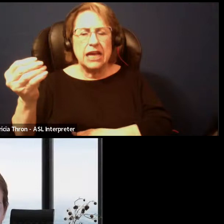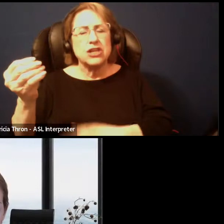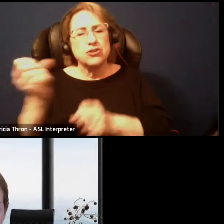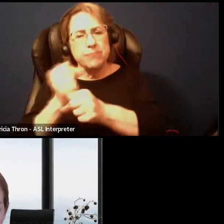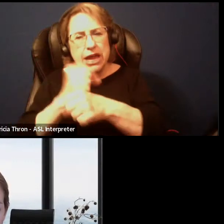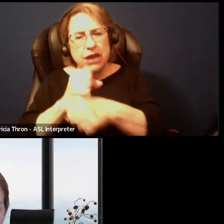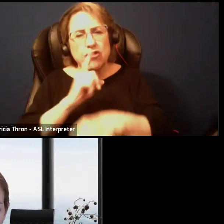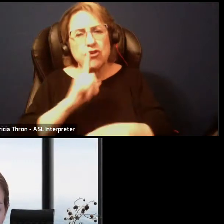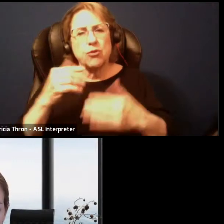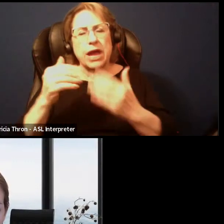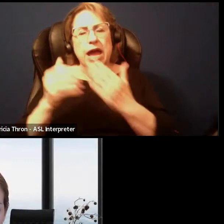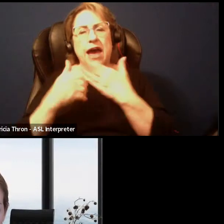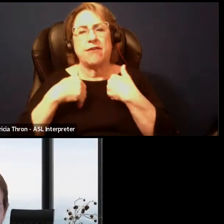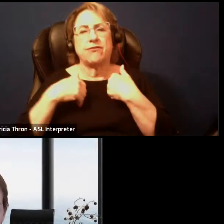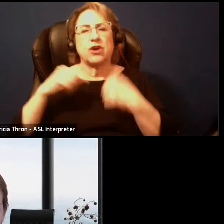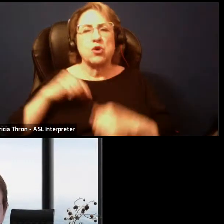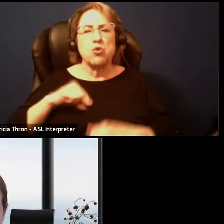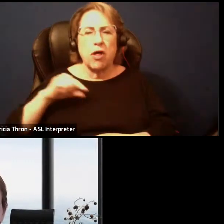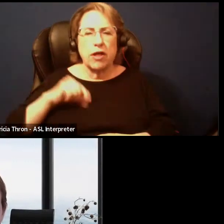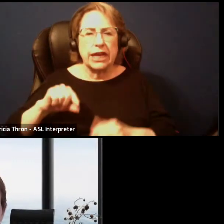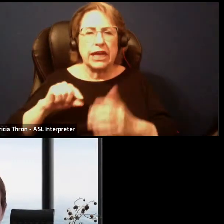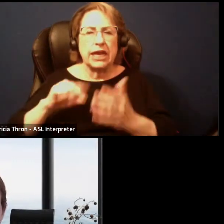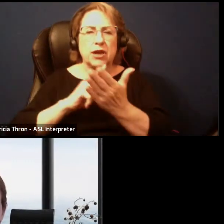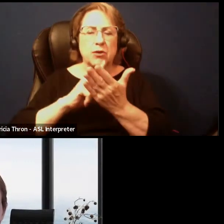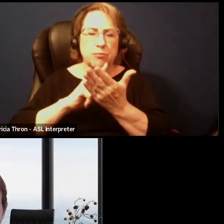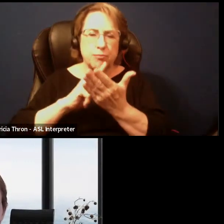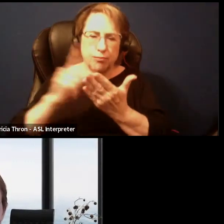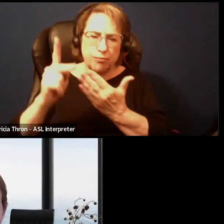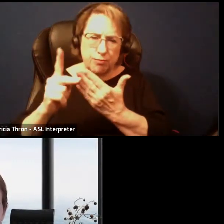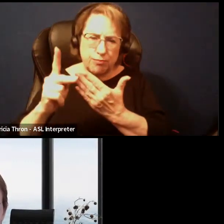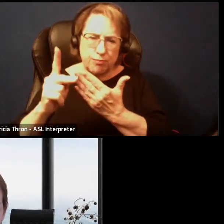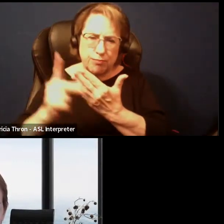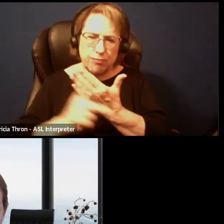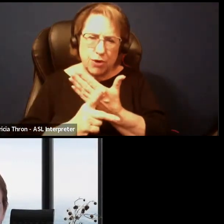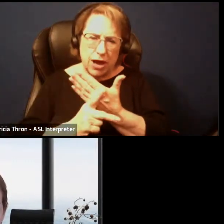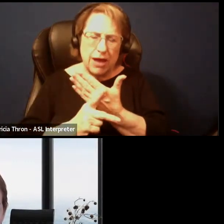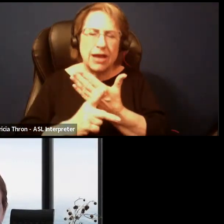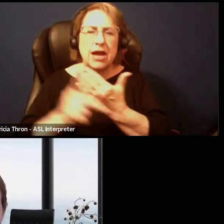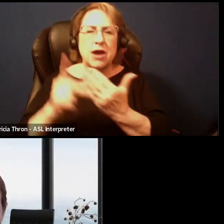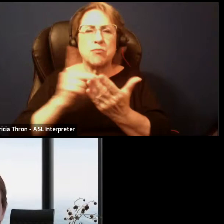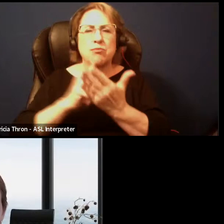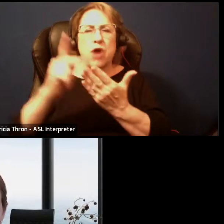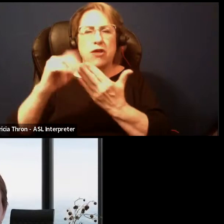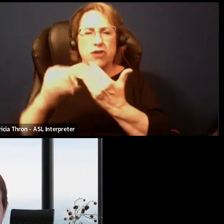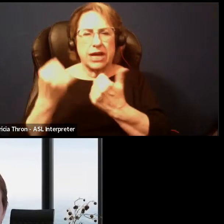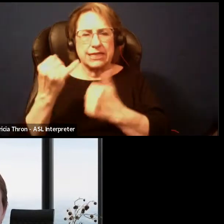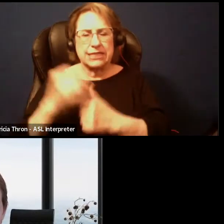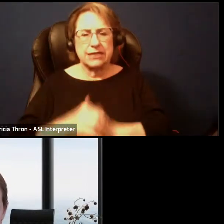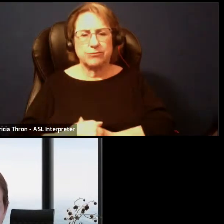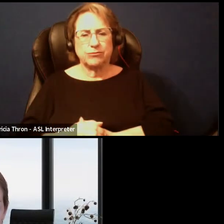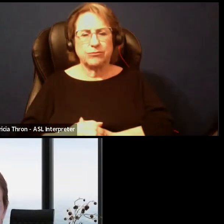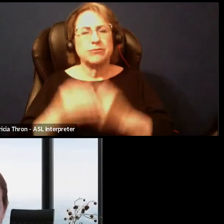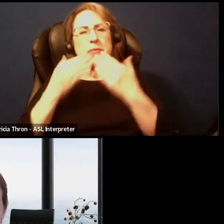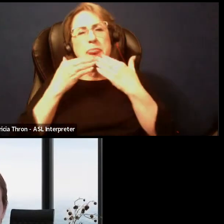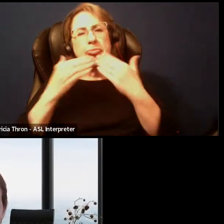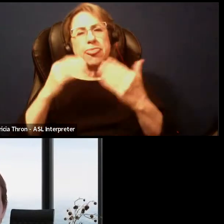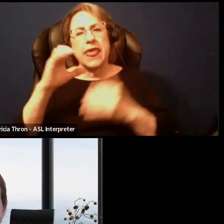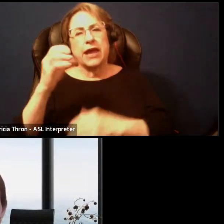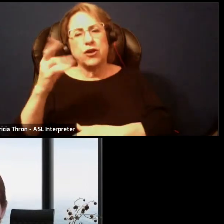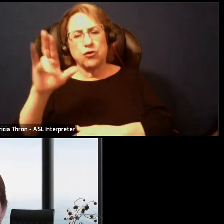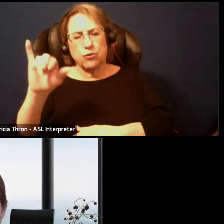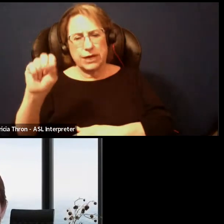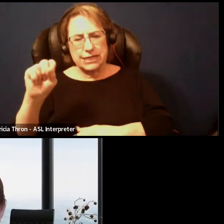projects, I think this is about as quickly as we can go. It's a balanced approach. It's about, yeah. Get it. Chris, thank you very much for the